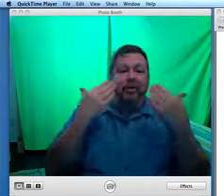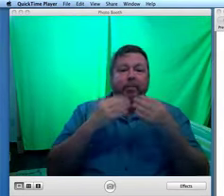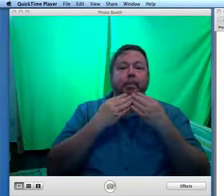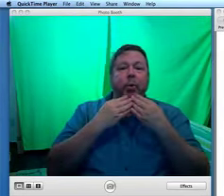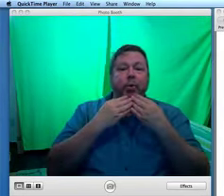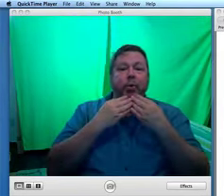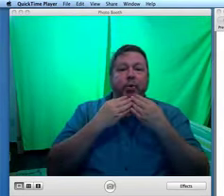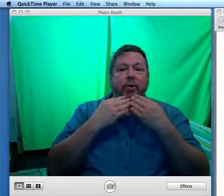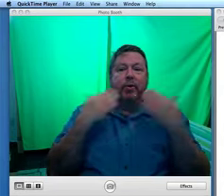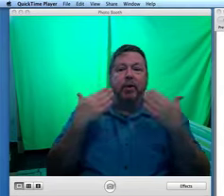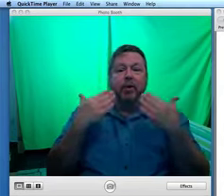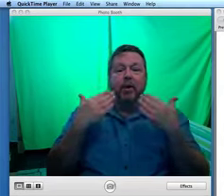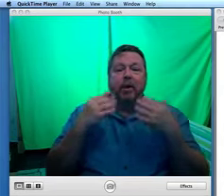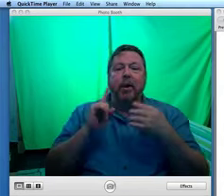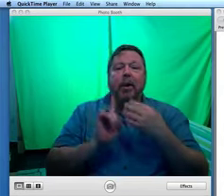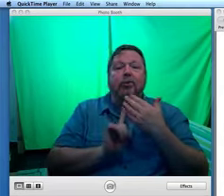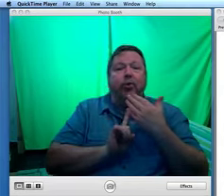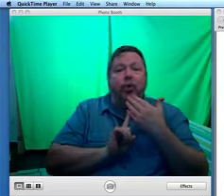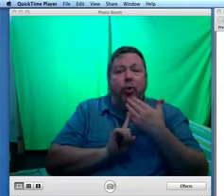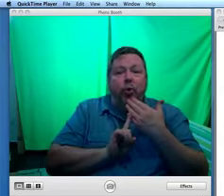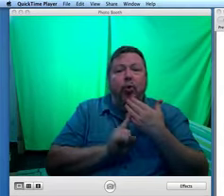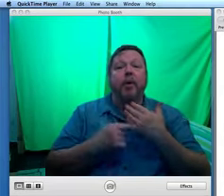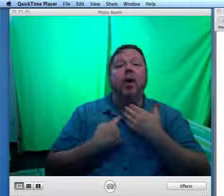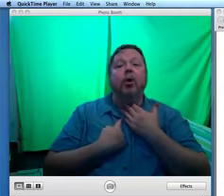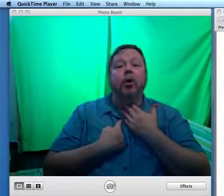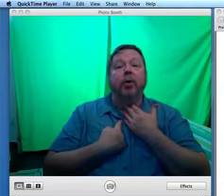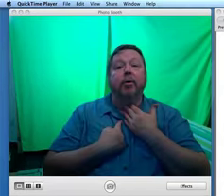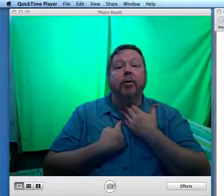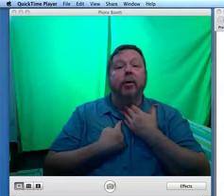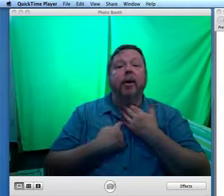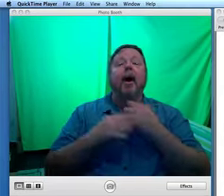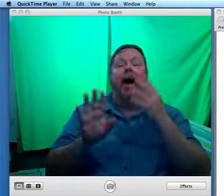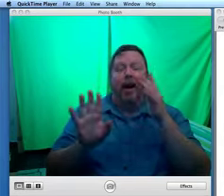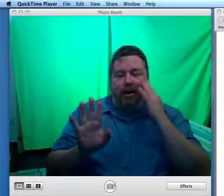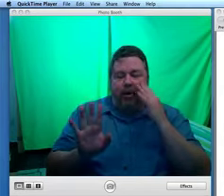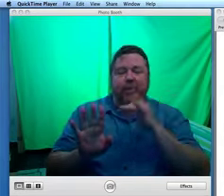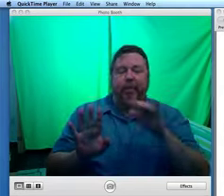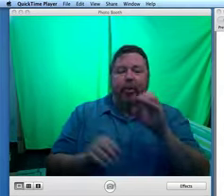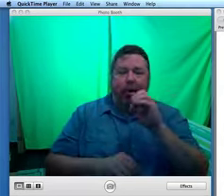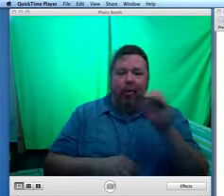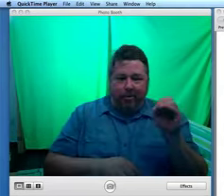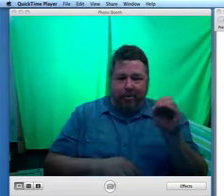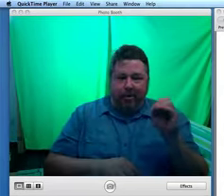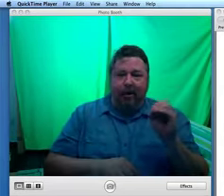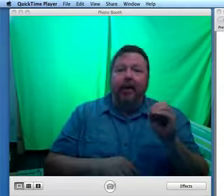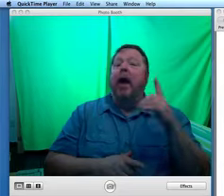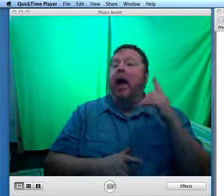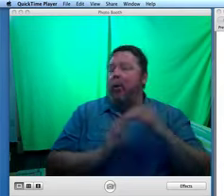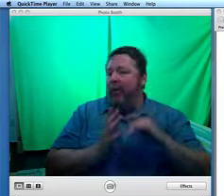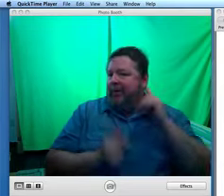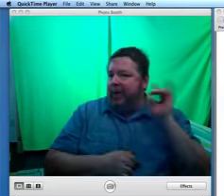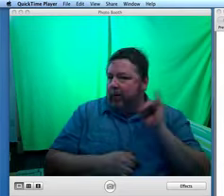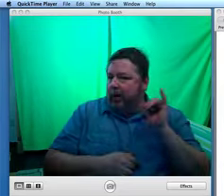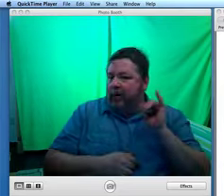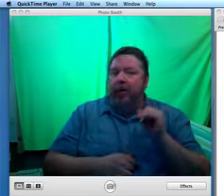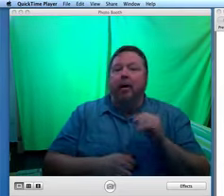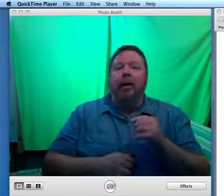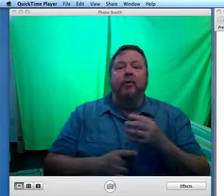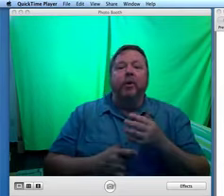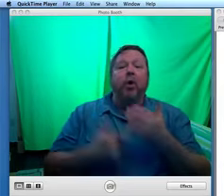Beat. Boot. This is an oo, not an I know it's spelled O-O. What does it sound